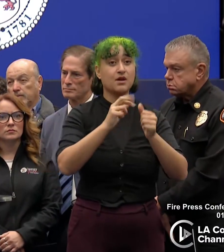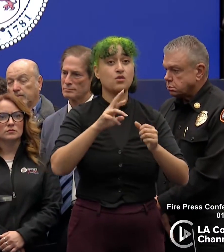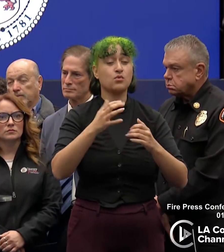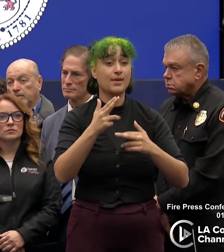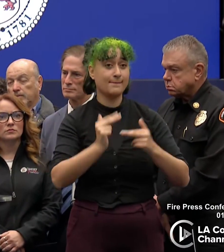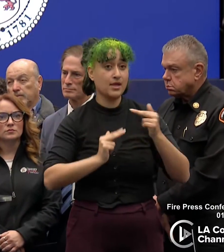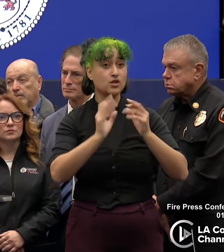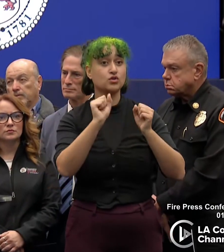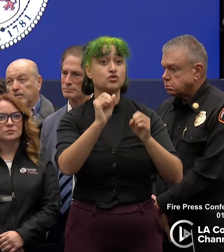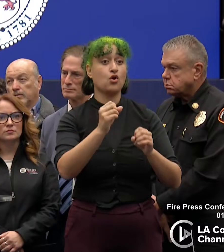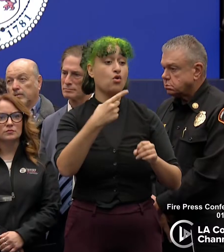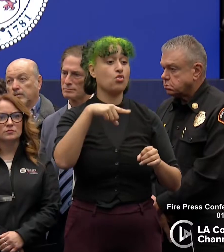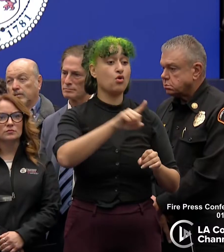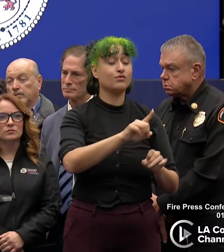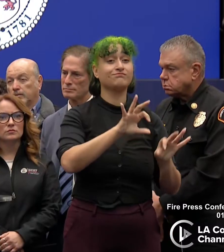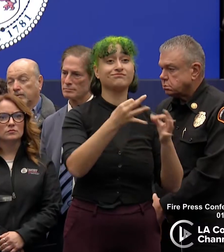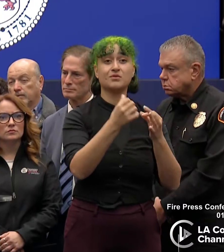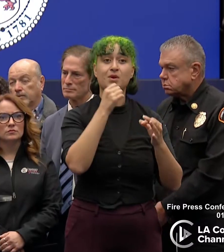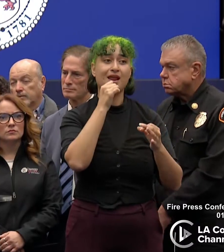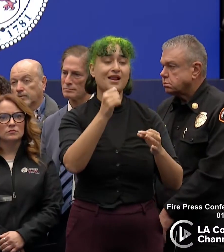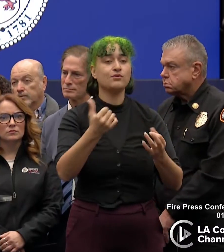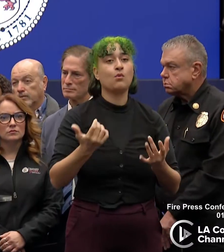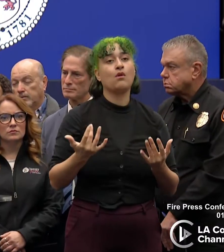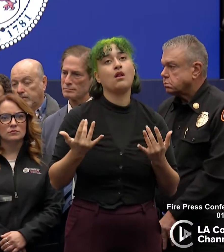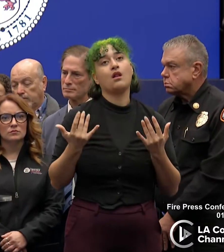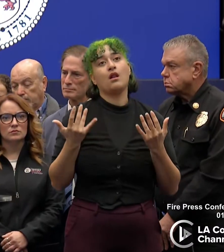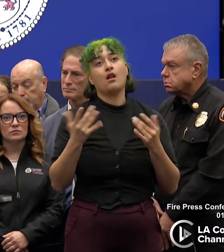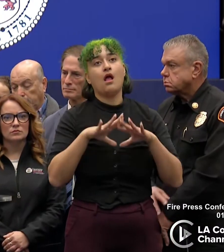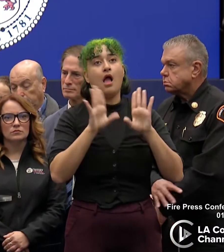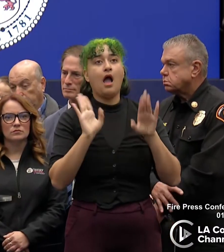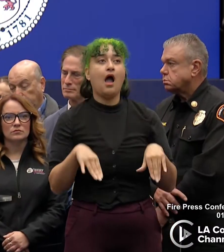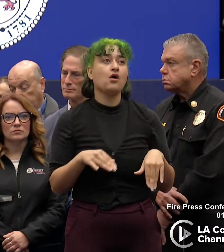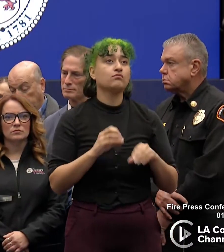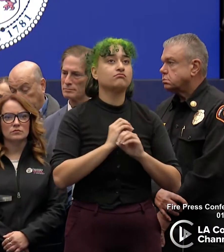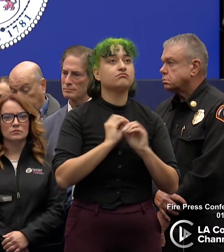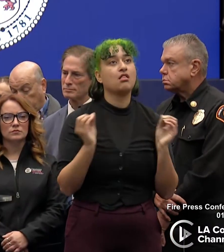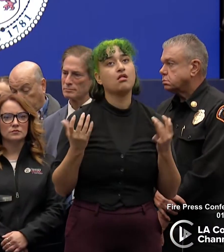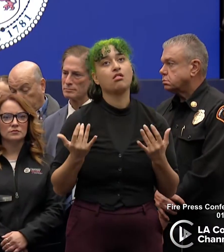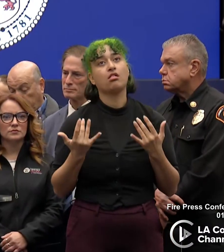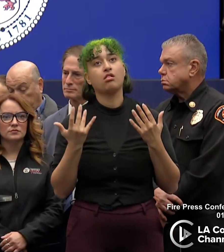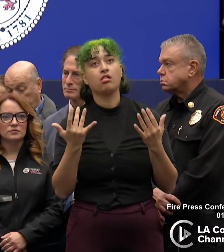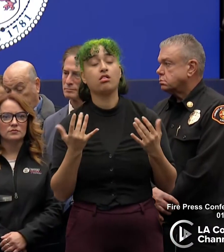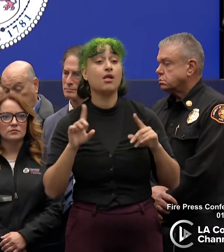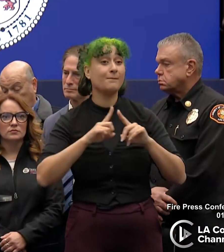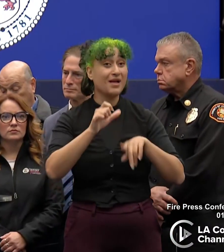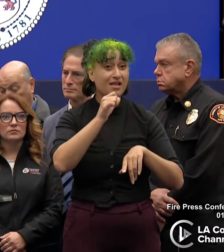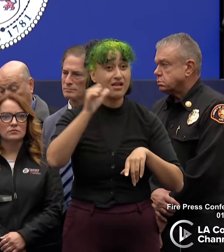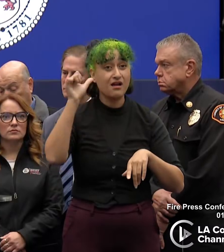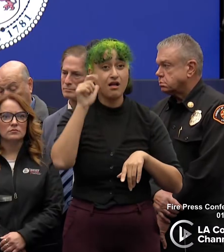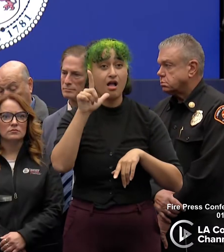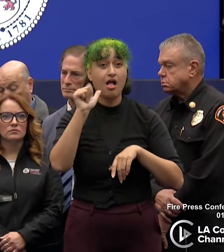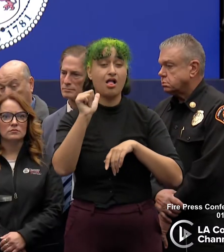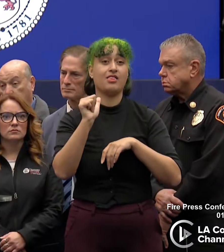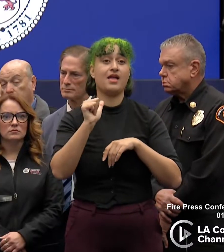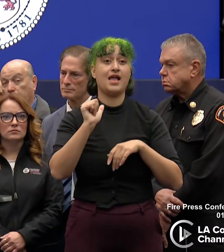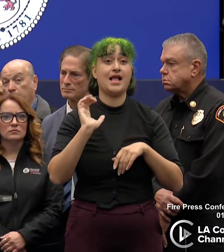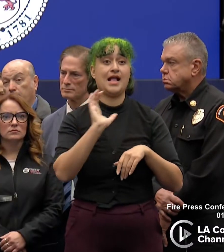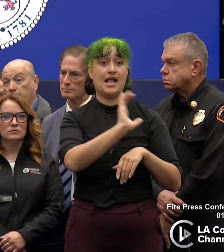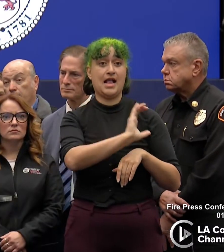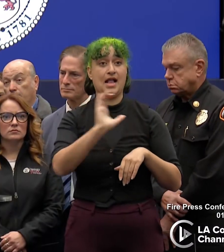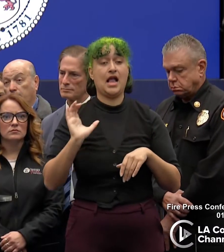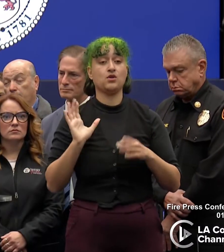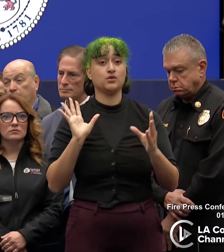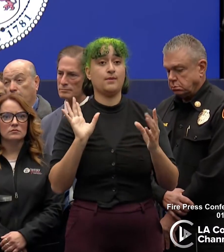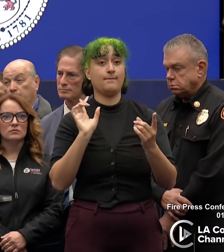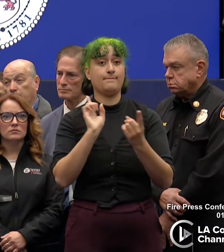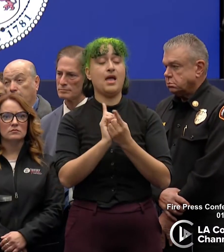those individuals will not have to go through the long waits that are usual. But yesterday, this Los Angeles City Council met